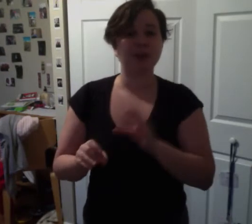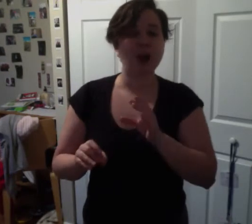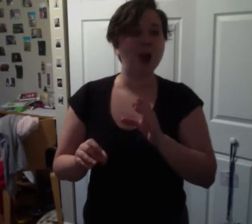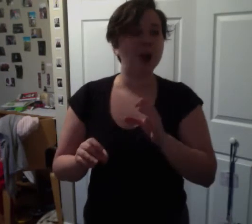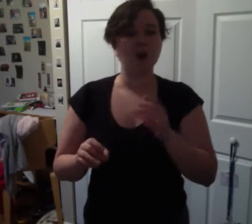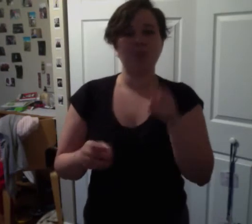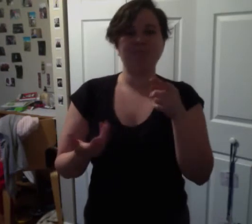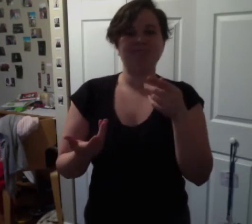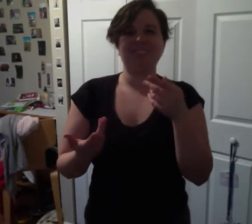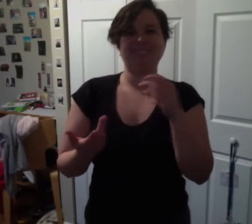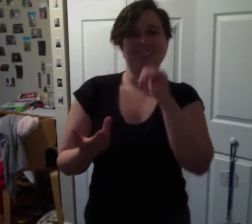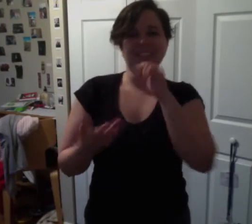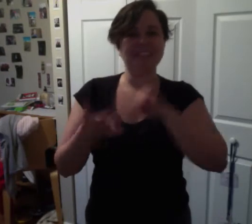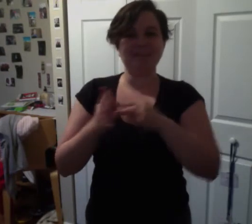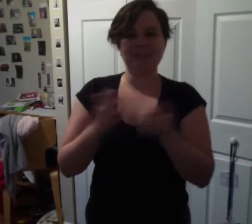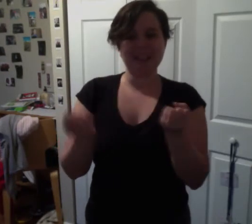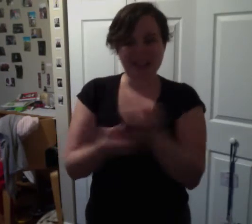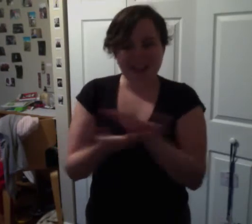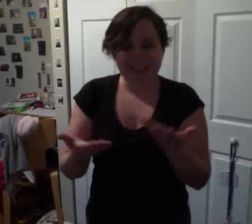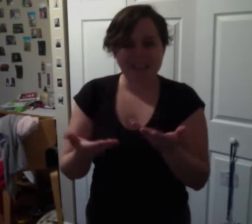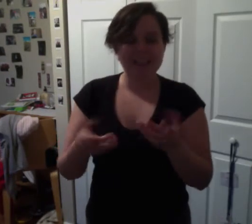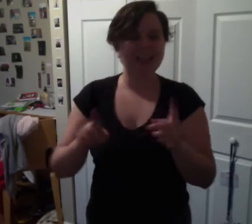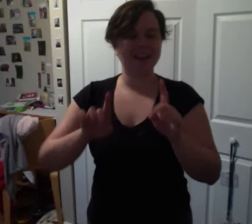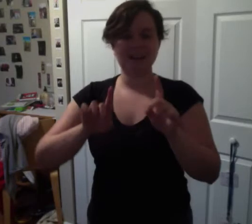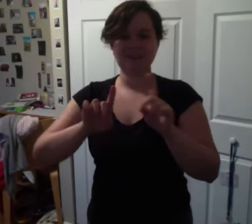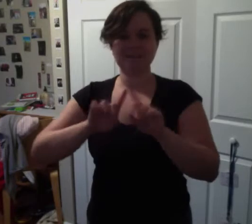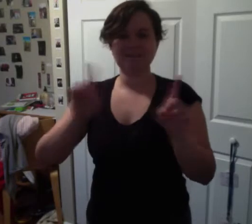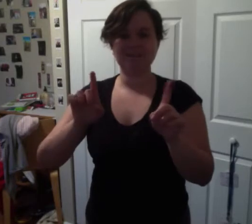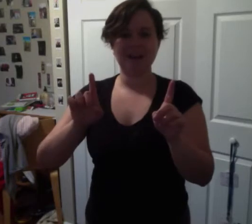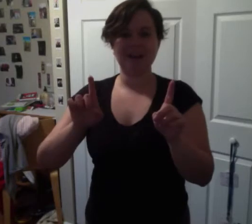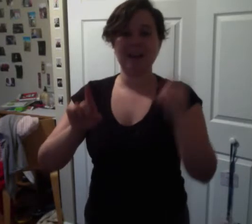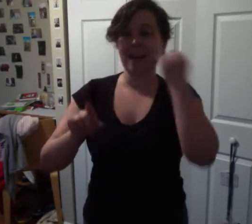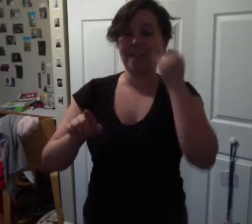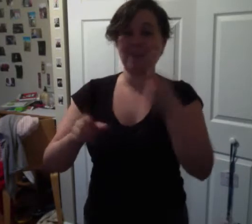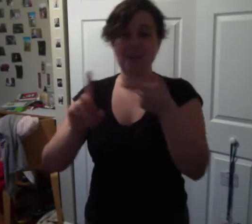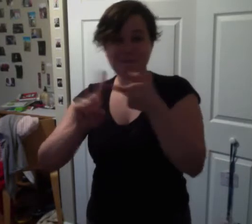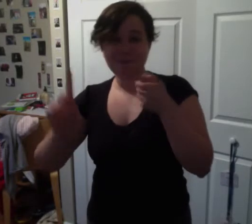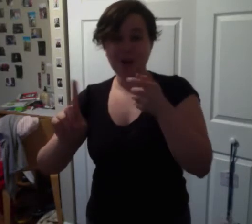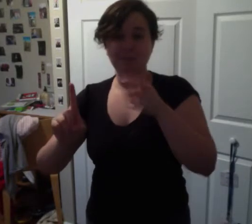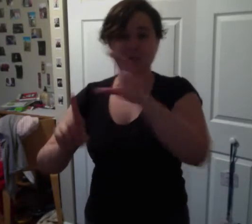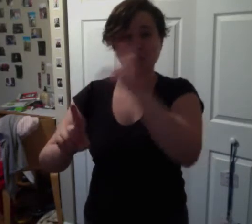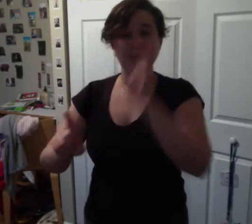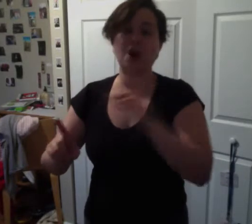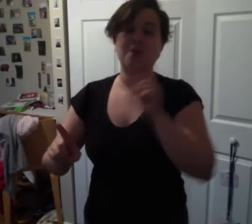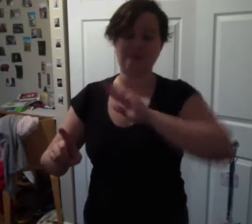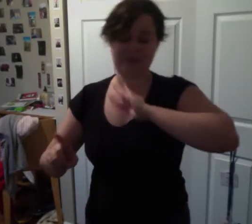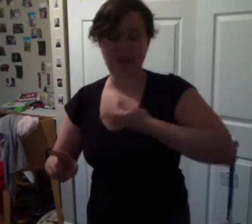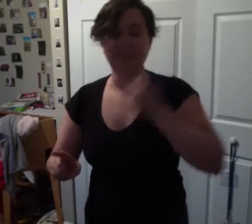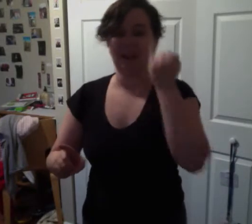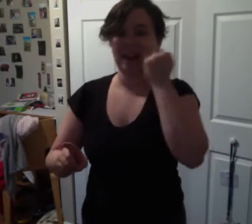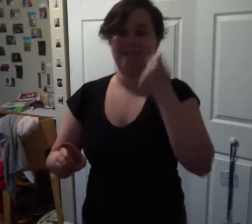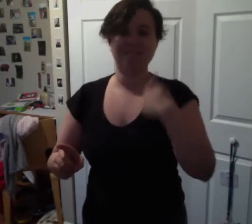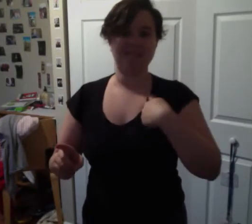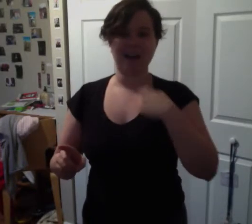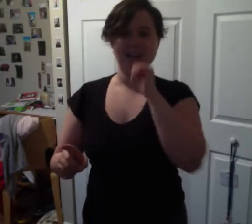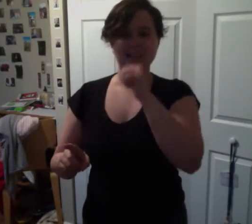The neighborhood that I live in is Grand Crossing. It's a neighborhood that has seen better days. It is not